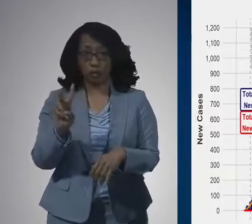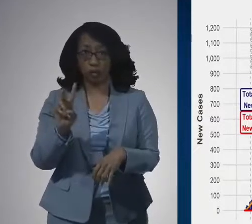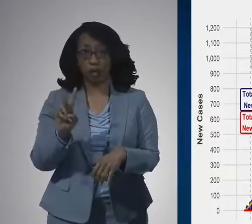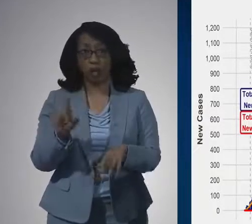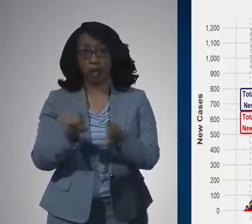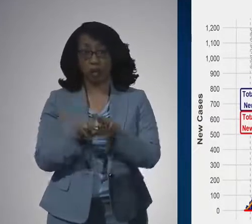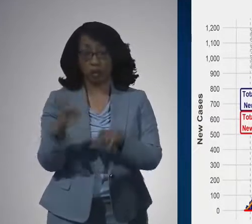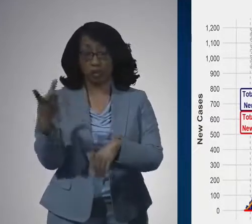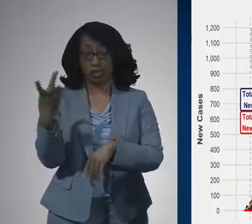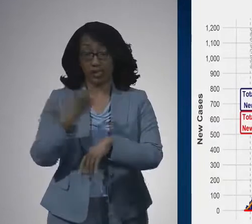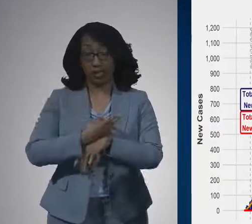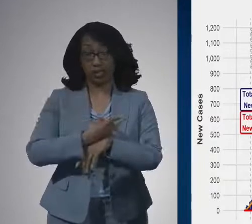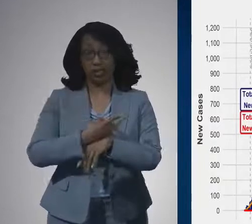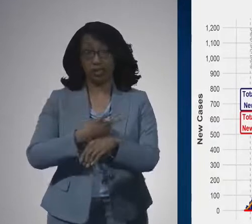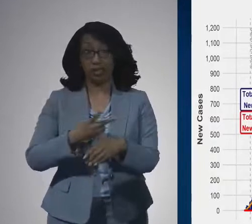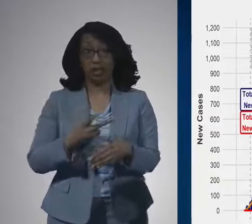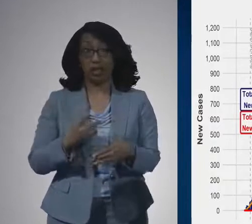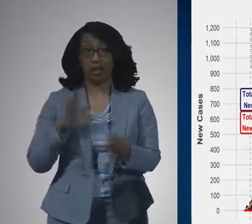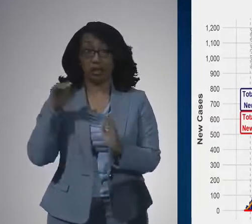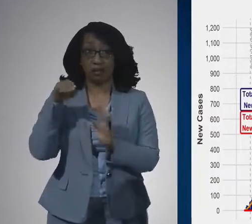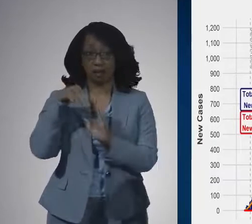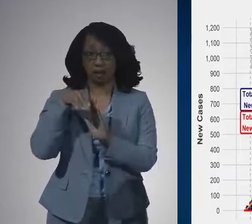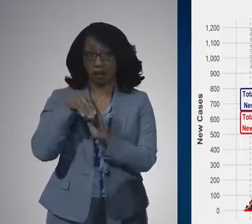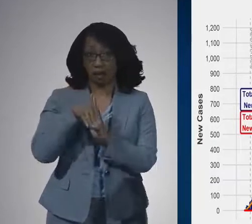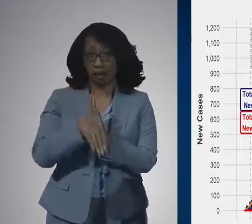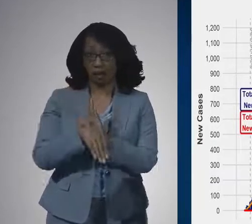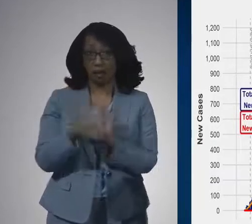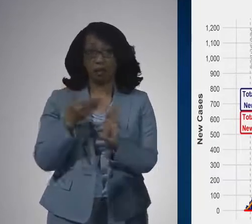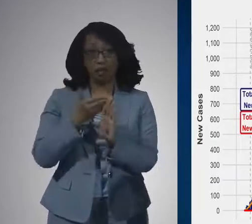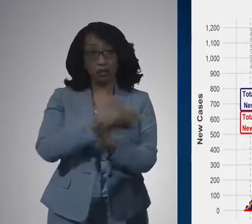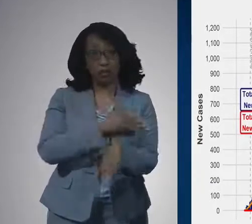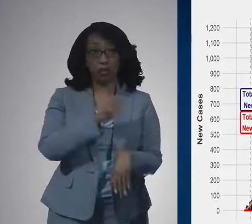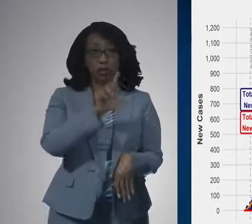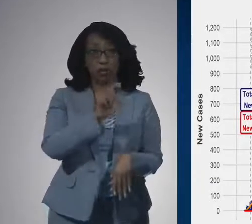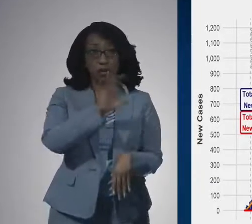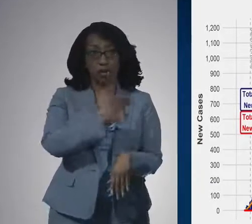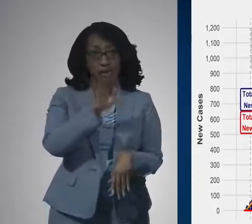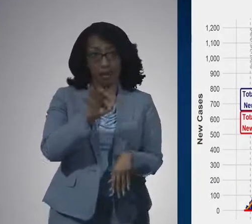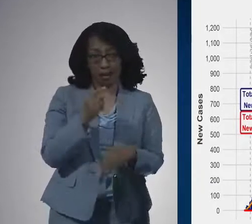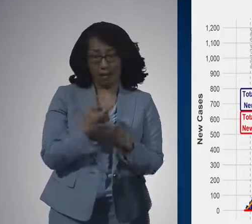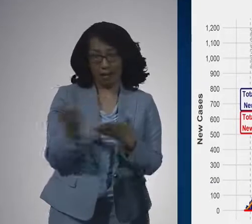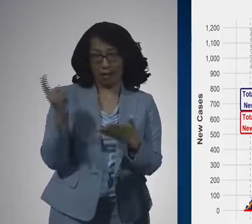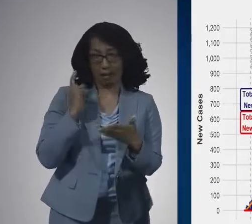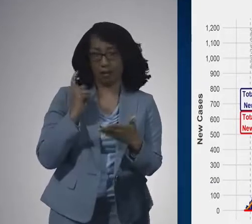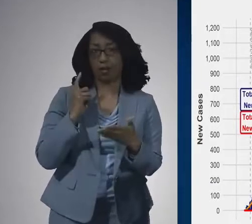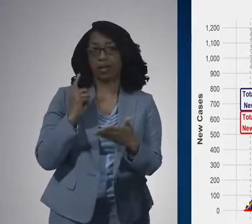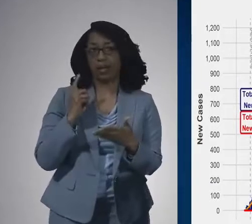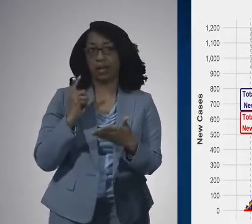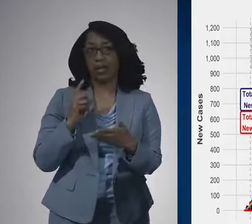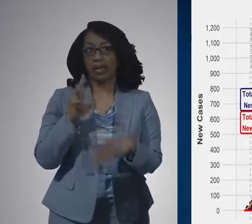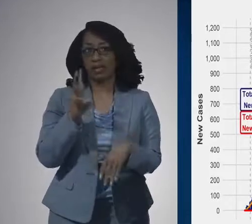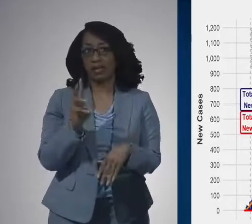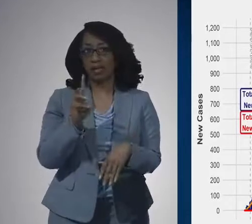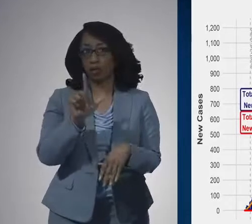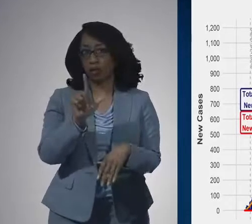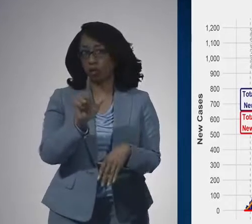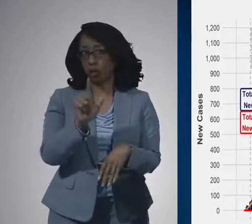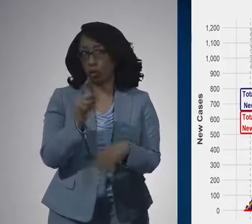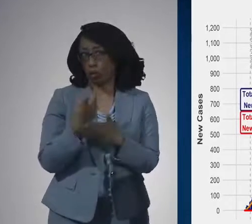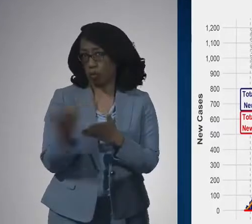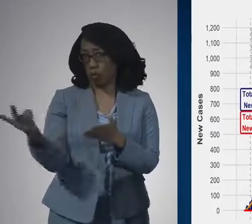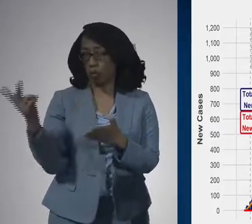also continued a downward trend, down from 399 this time last week and 621 2 weeks